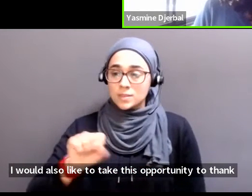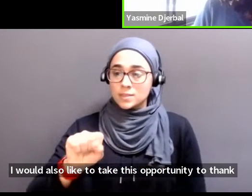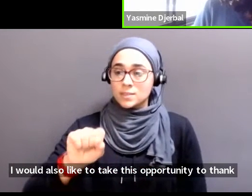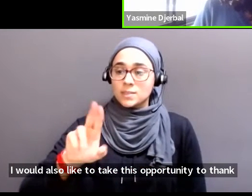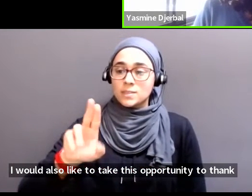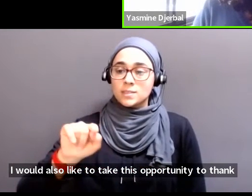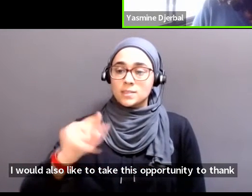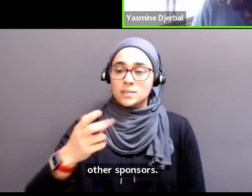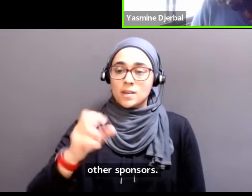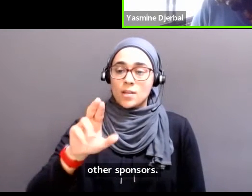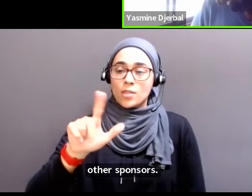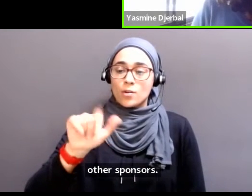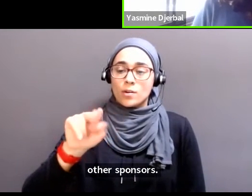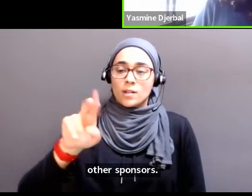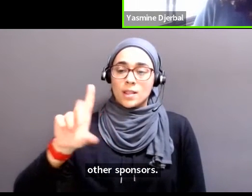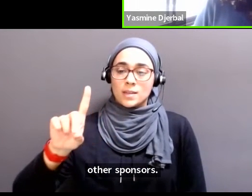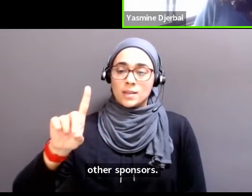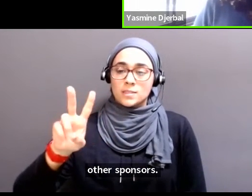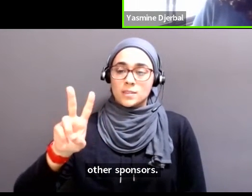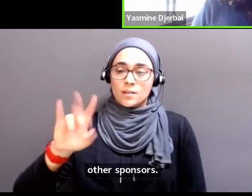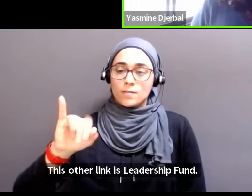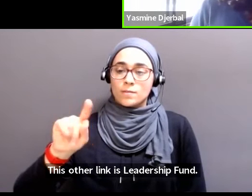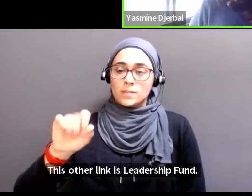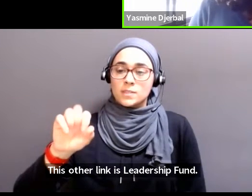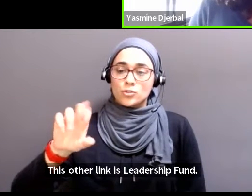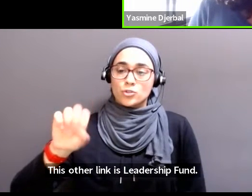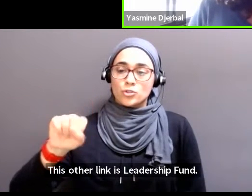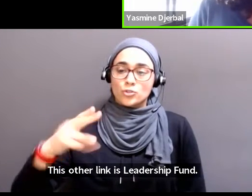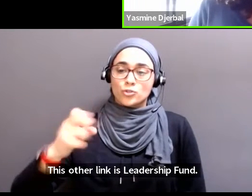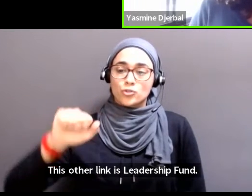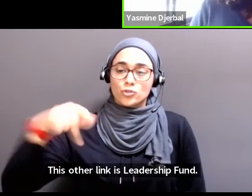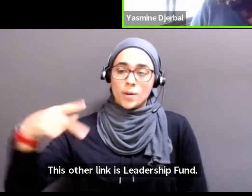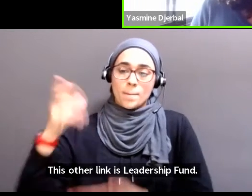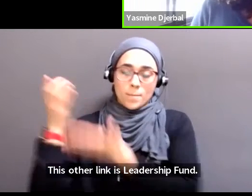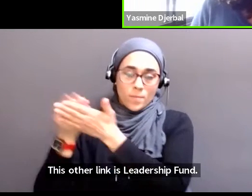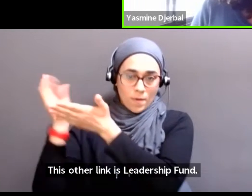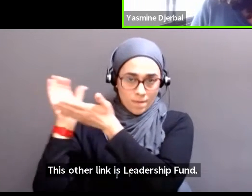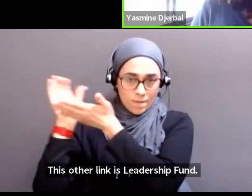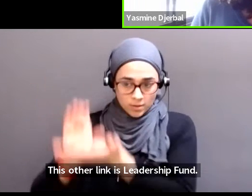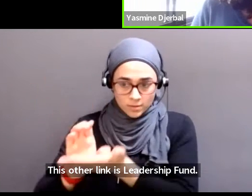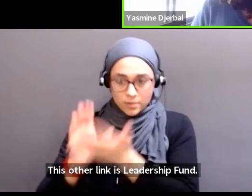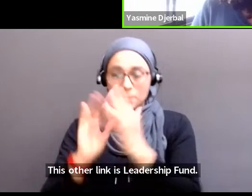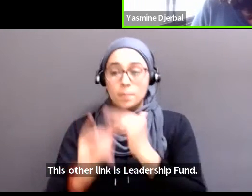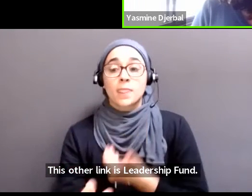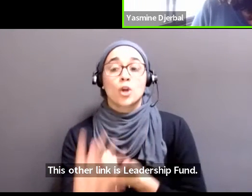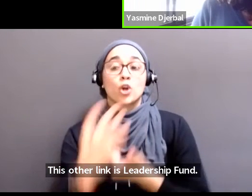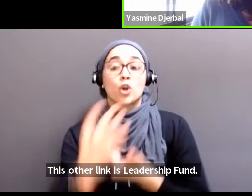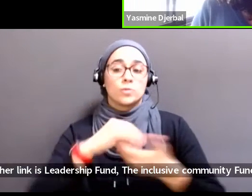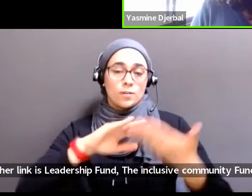Fund, the Inclusive Community Fund,